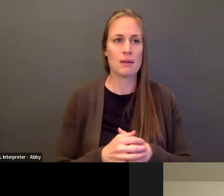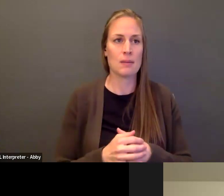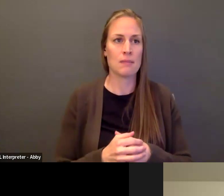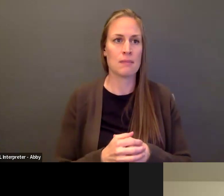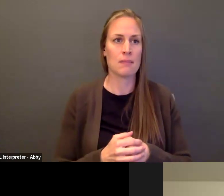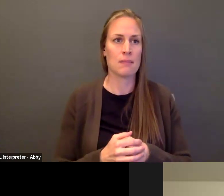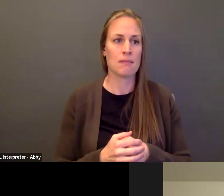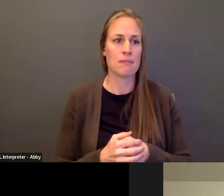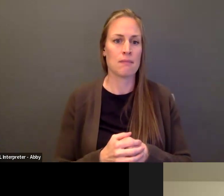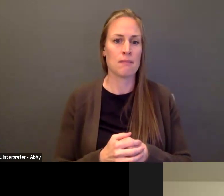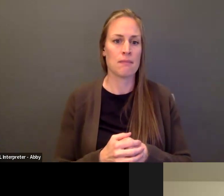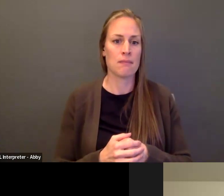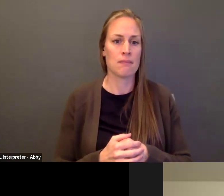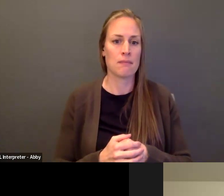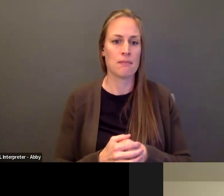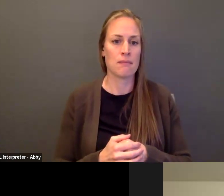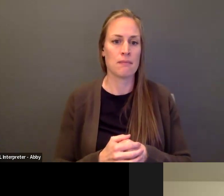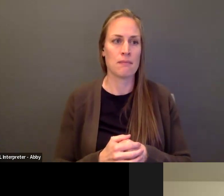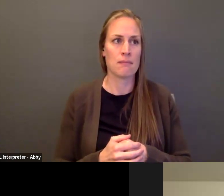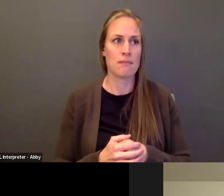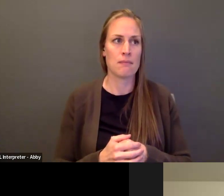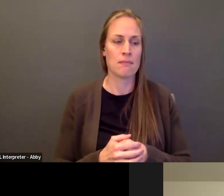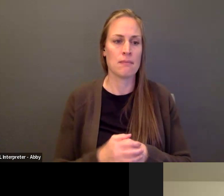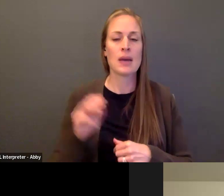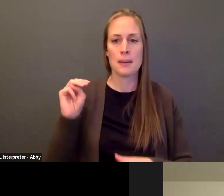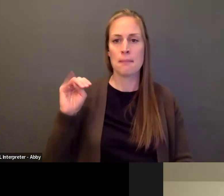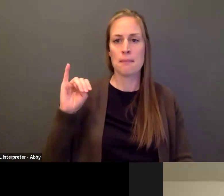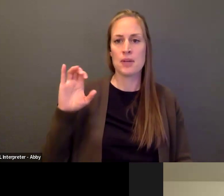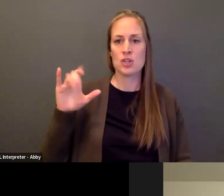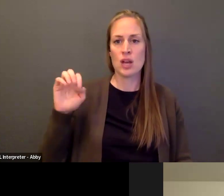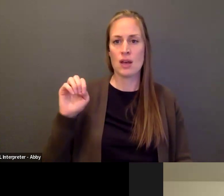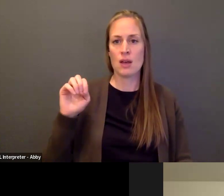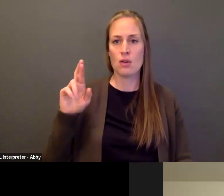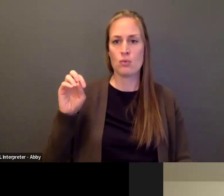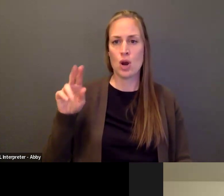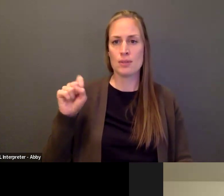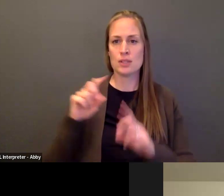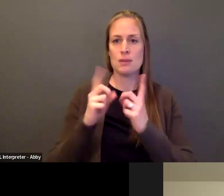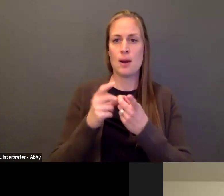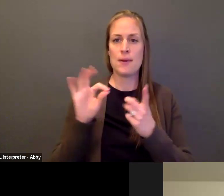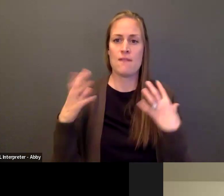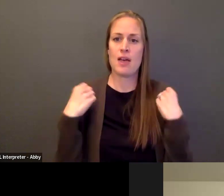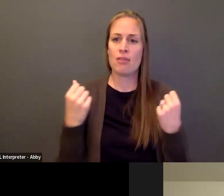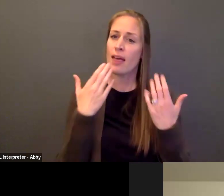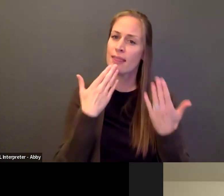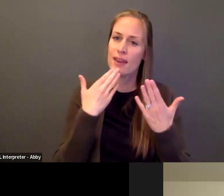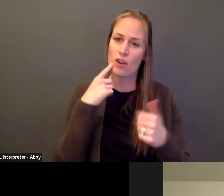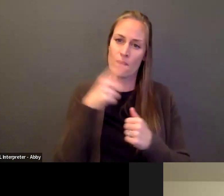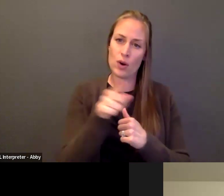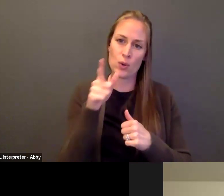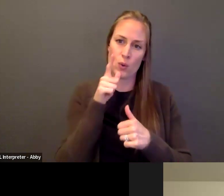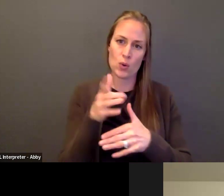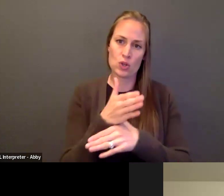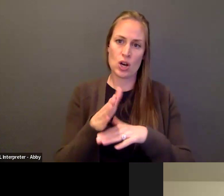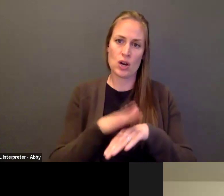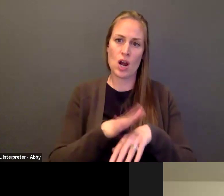Michelle. Make sure everybody can. So Michelle Roberts, Department of Health, thank you to all of you for sharing your expertise